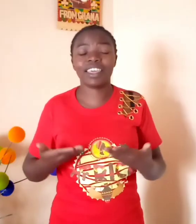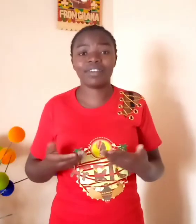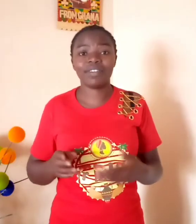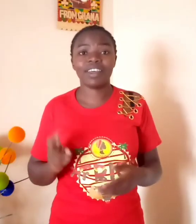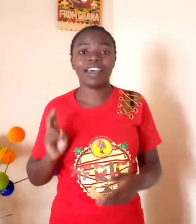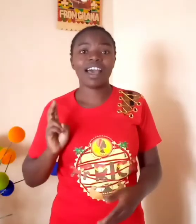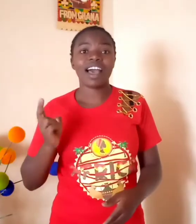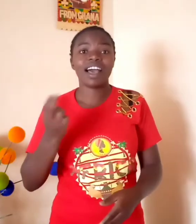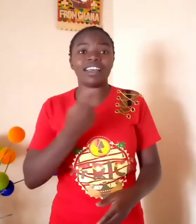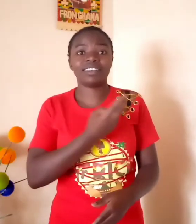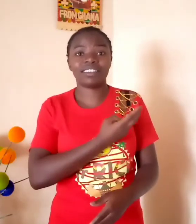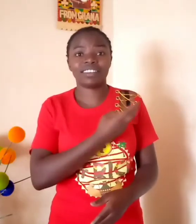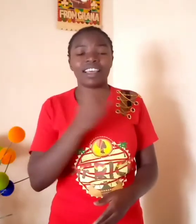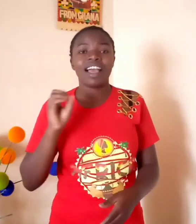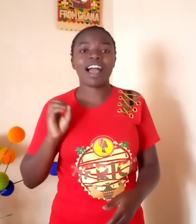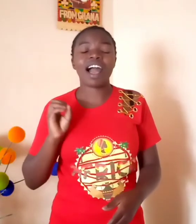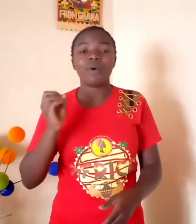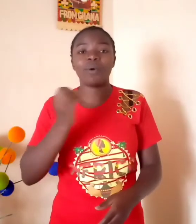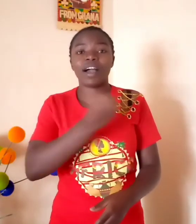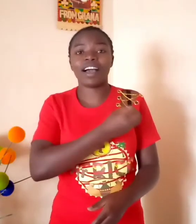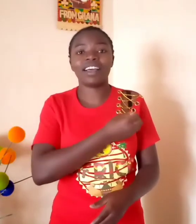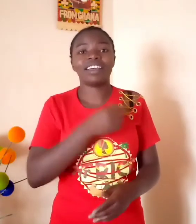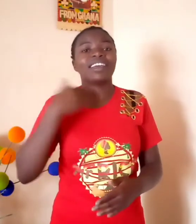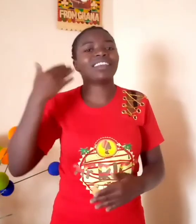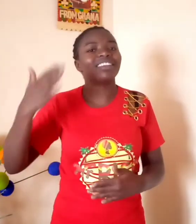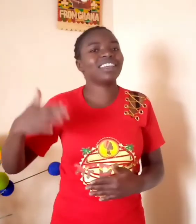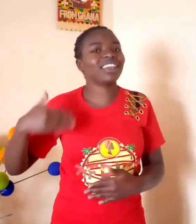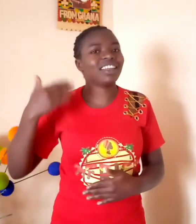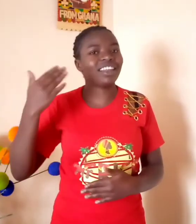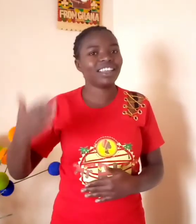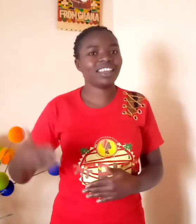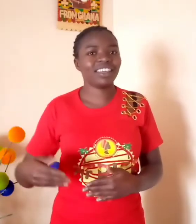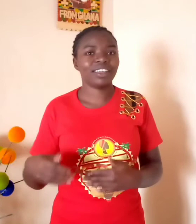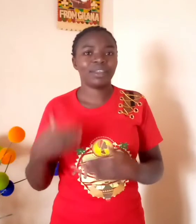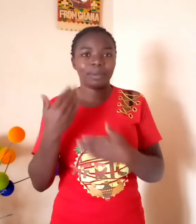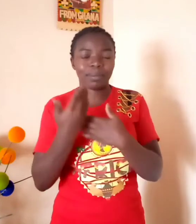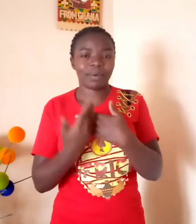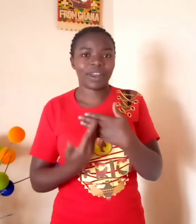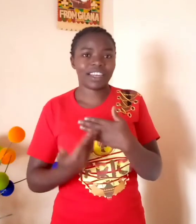Give us our daily bread